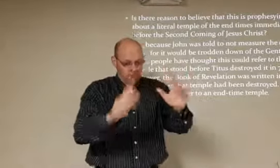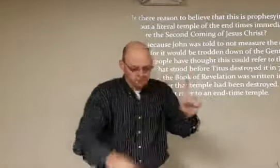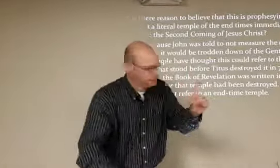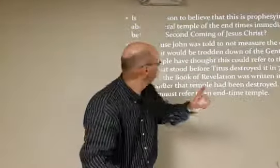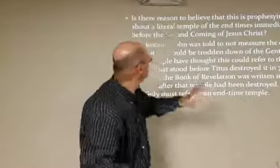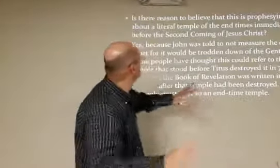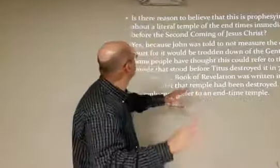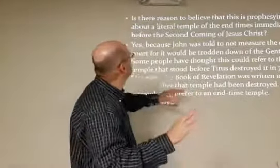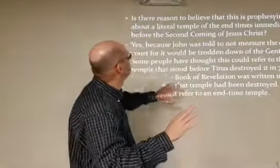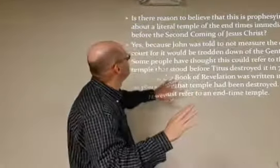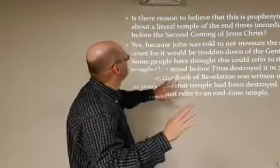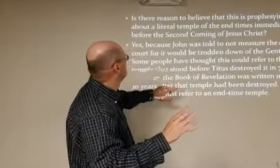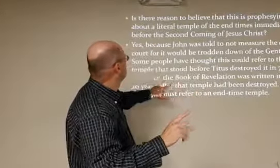Okay.